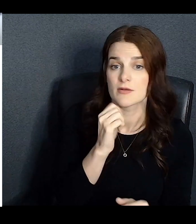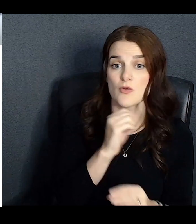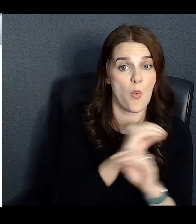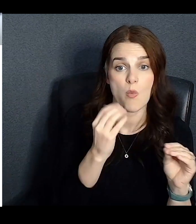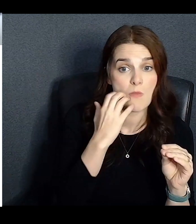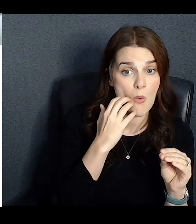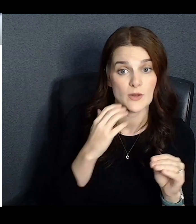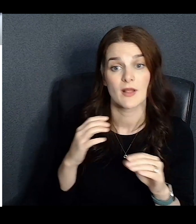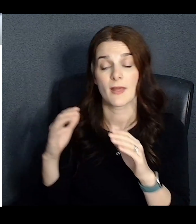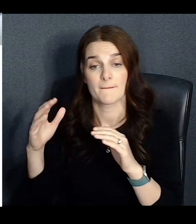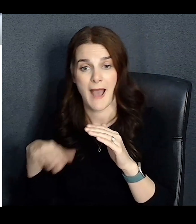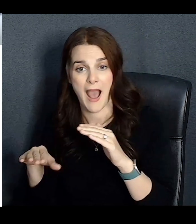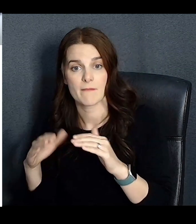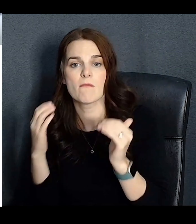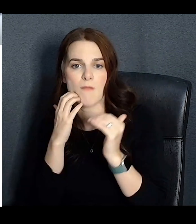is bolded.